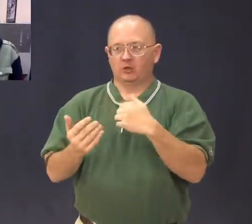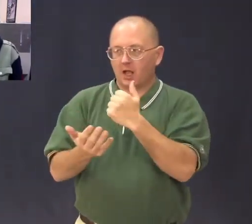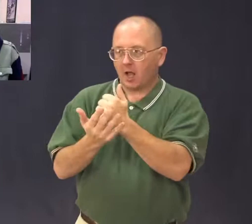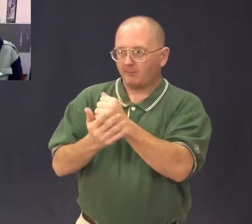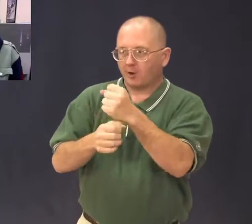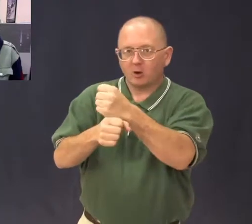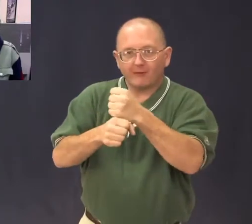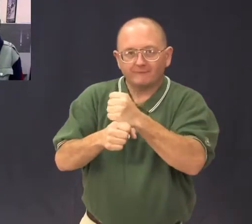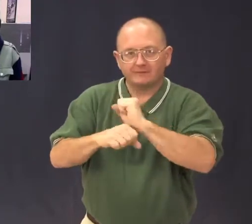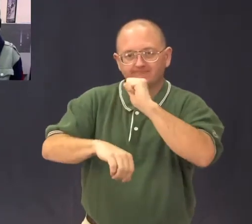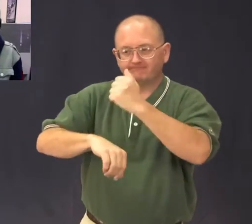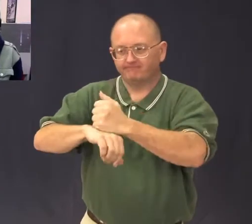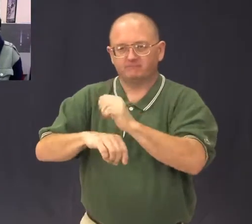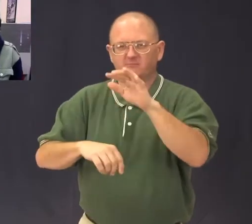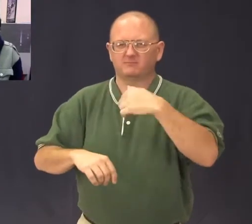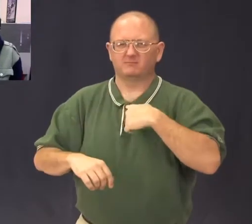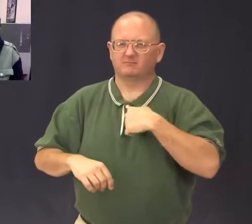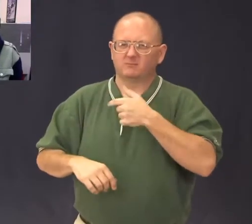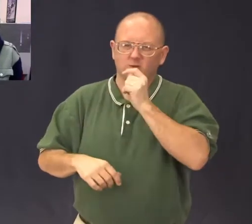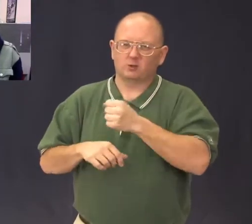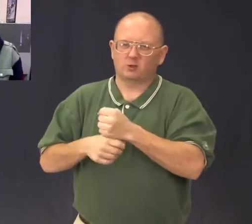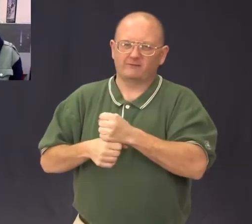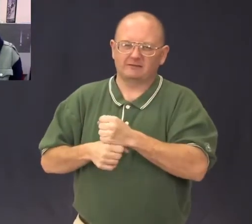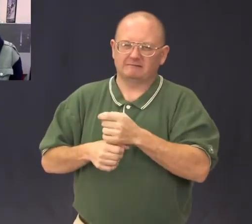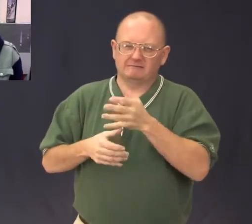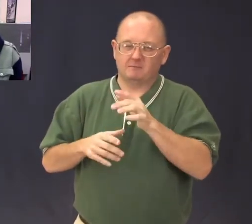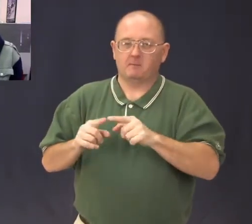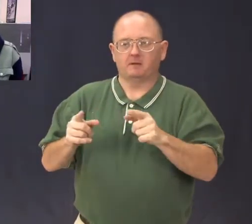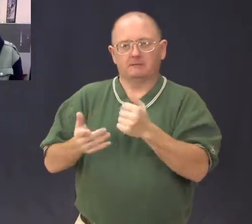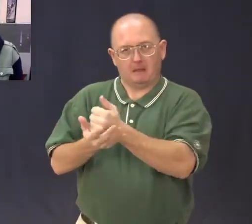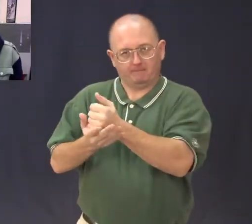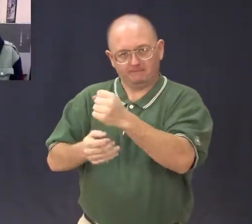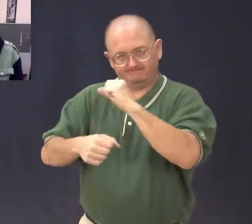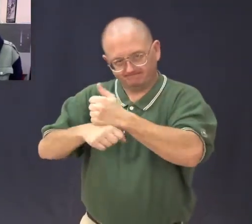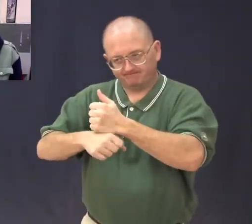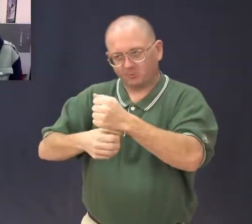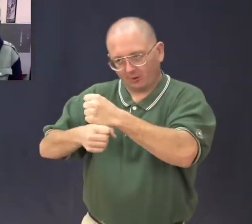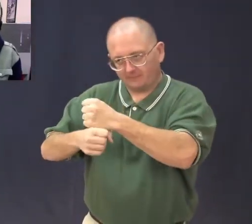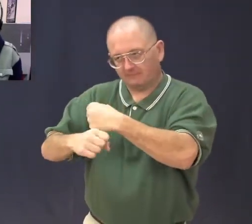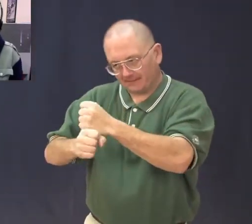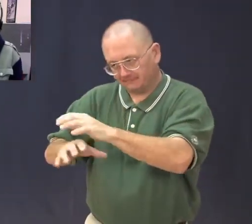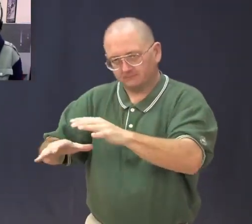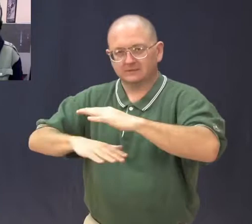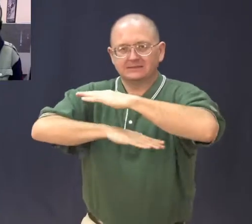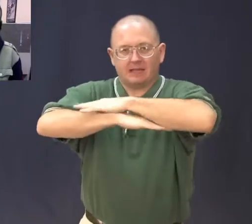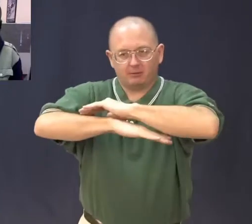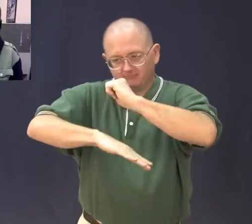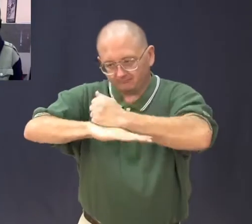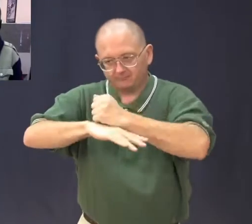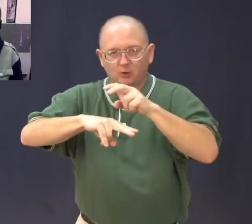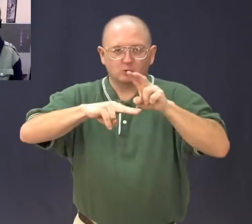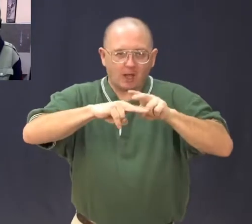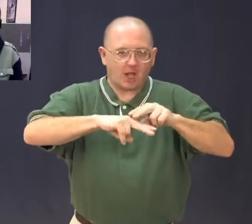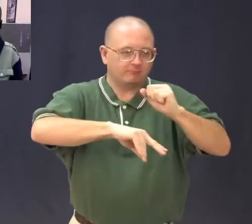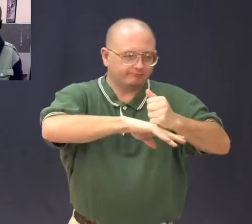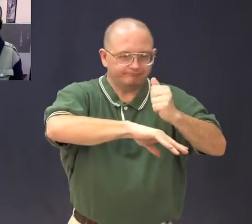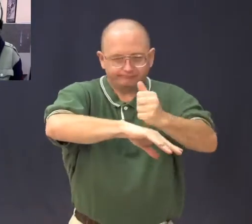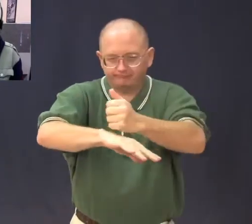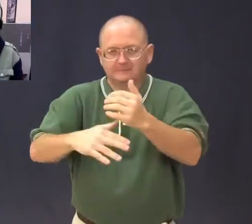without the interpreter, I would go to the meetings anyway. I'd set up the coffee station, even though I don't like coffee, but I wanted to be helpful, so I would do that at